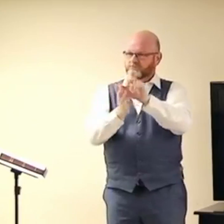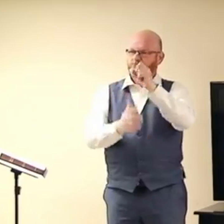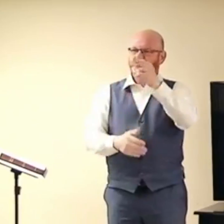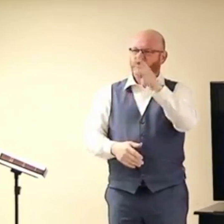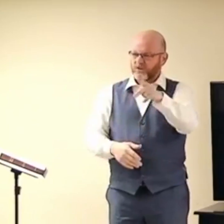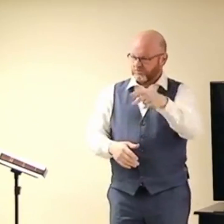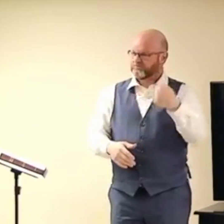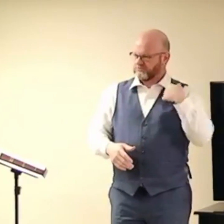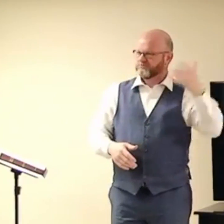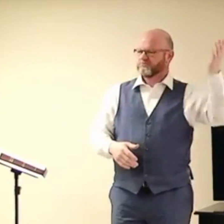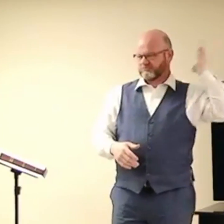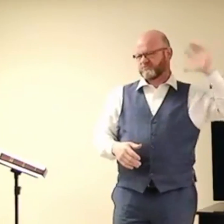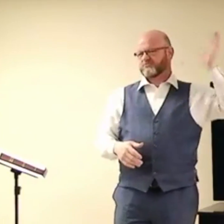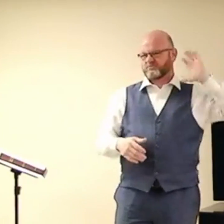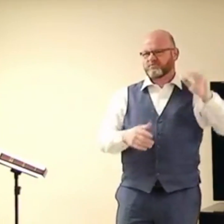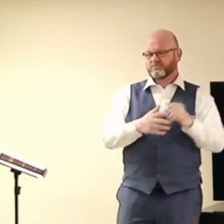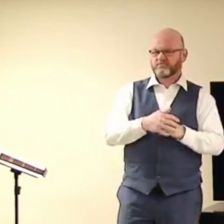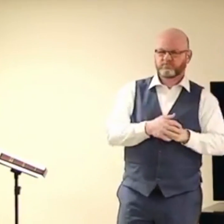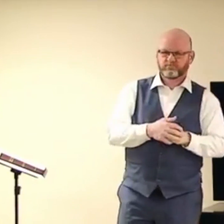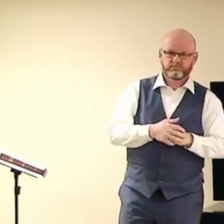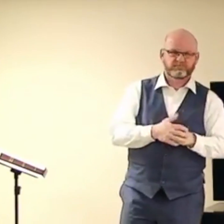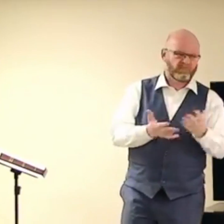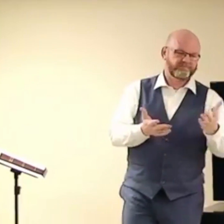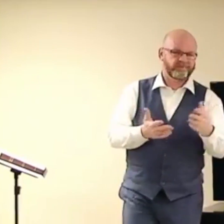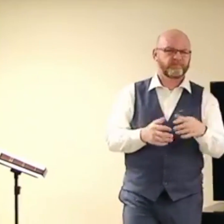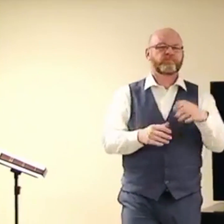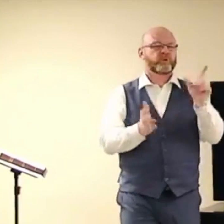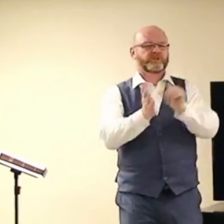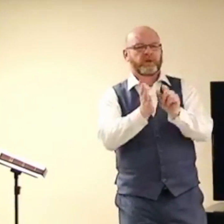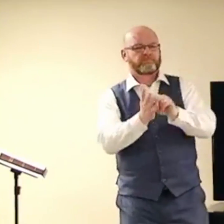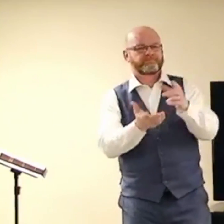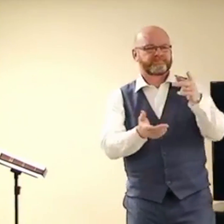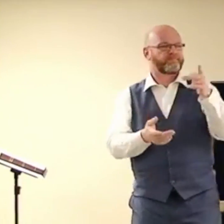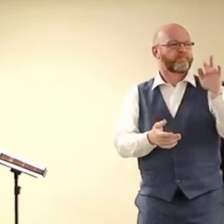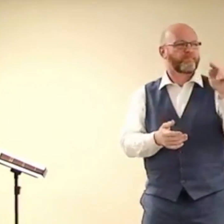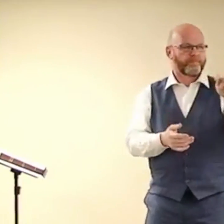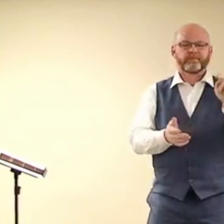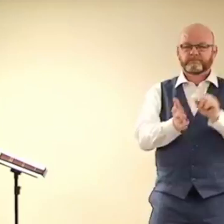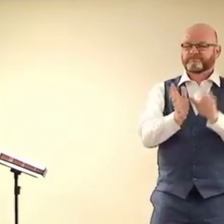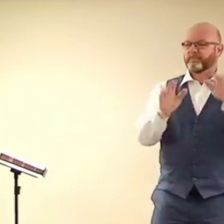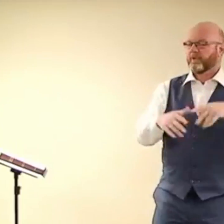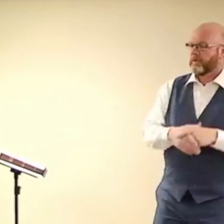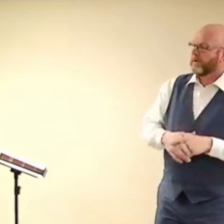I was working a newspaper job. Print shop? Okay.